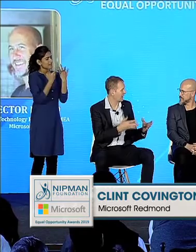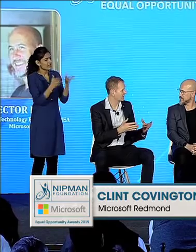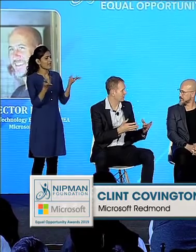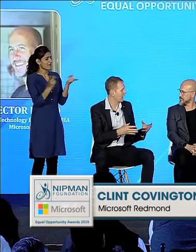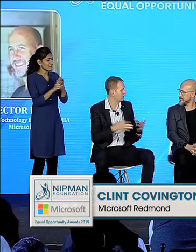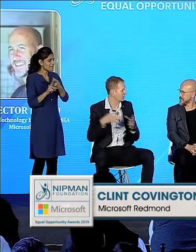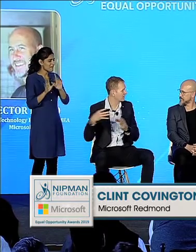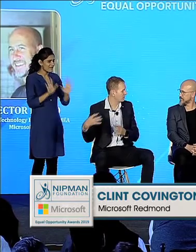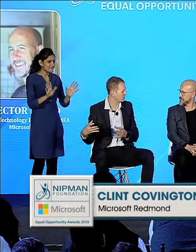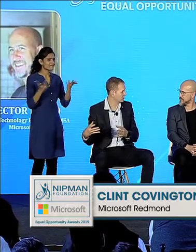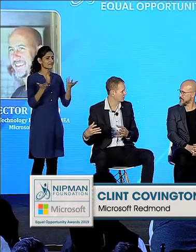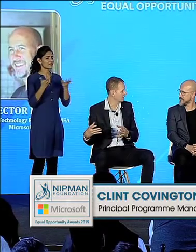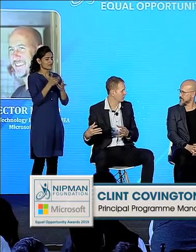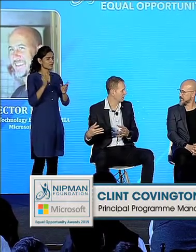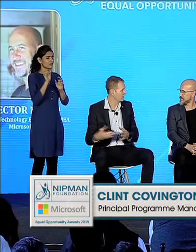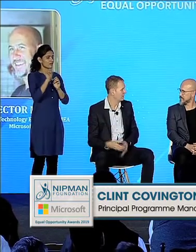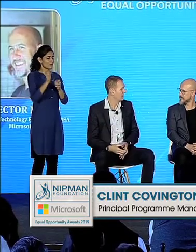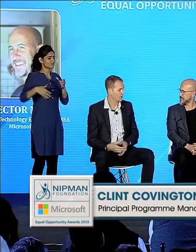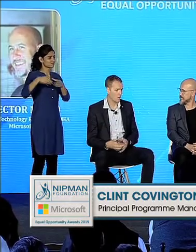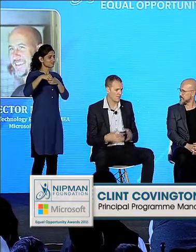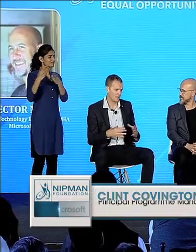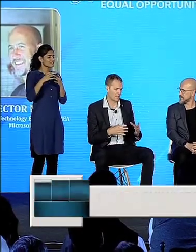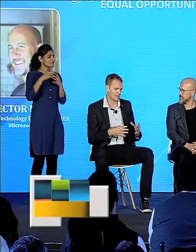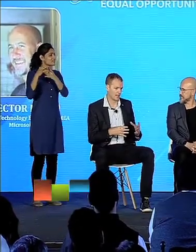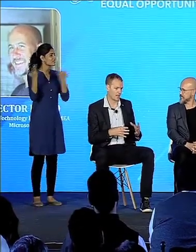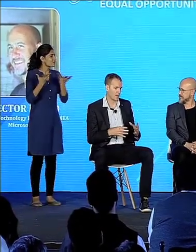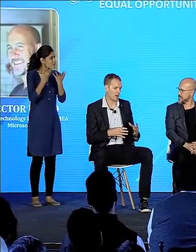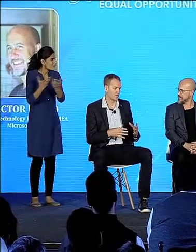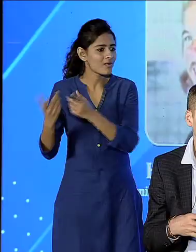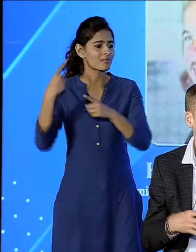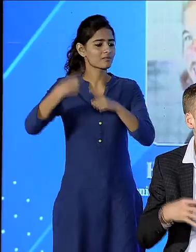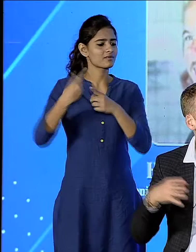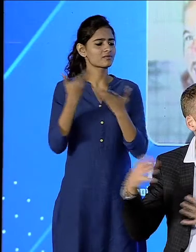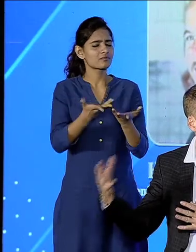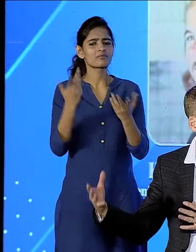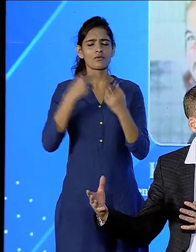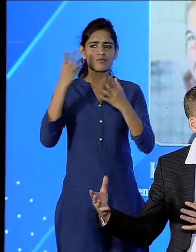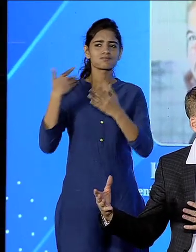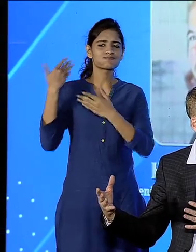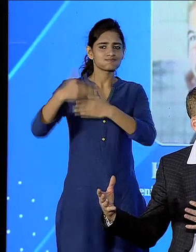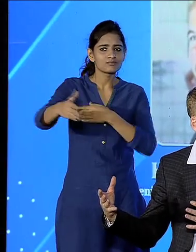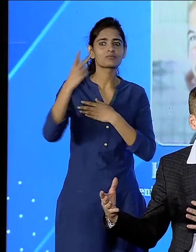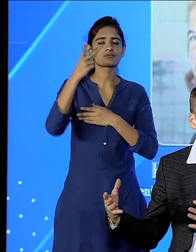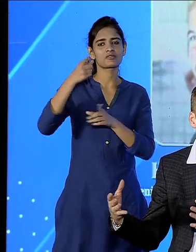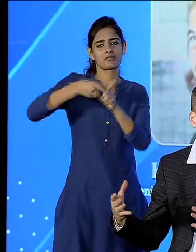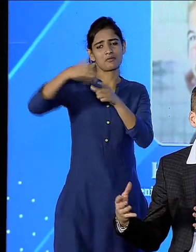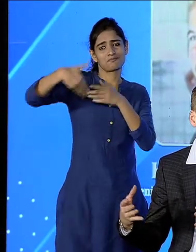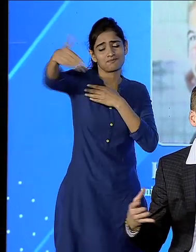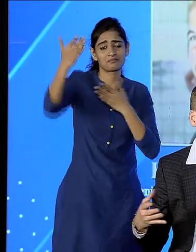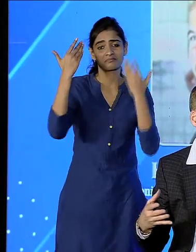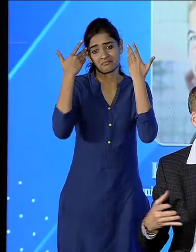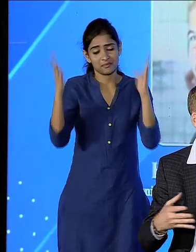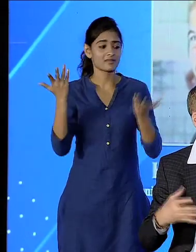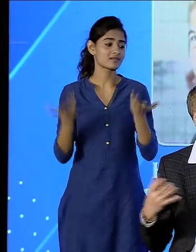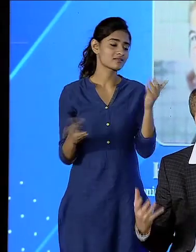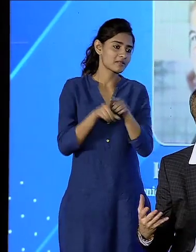to ask for and had to go get special tools for it. And one of the things that I think about as we look forward to the next 20 years is just making it